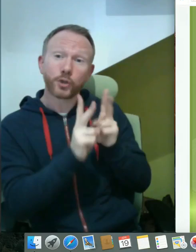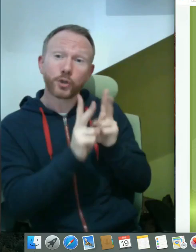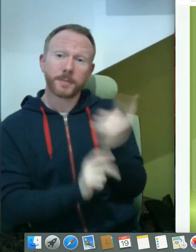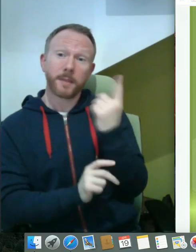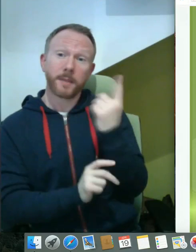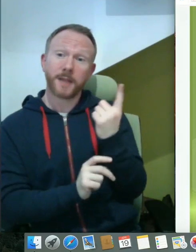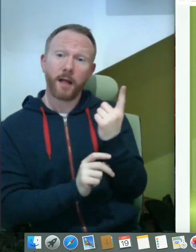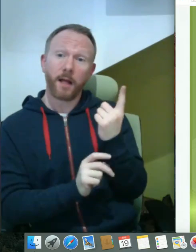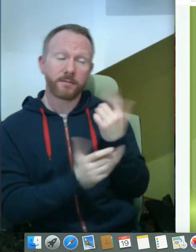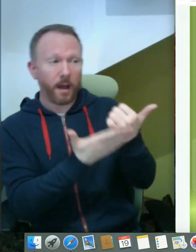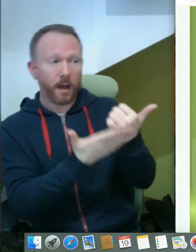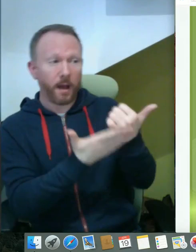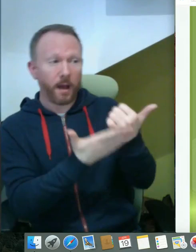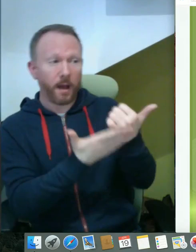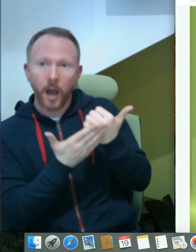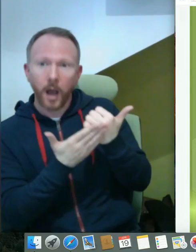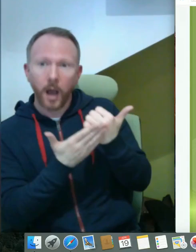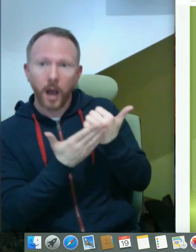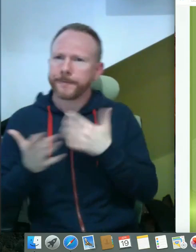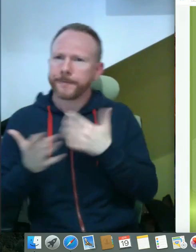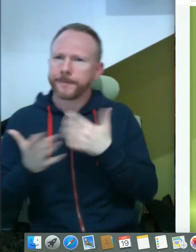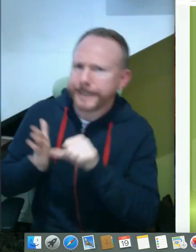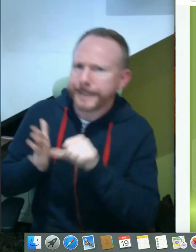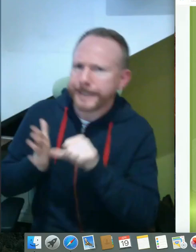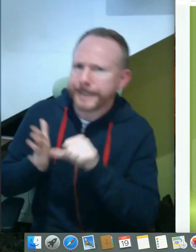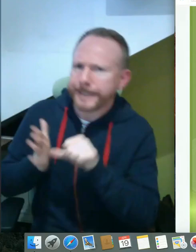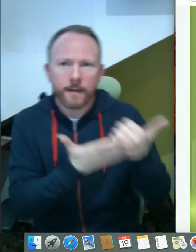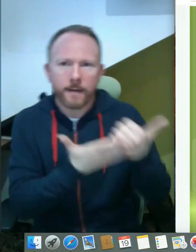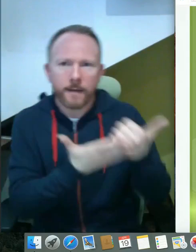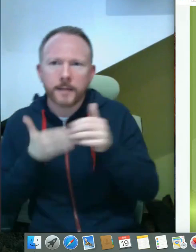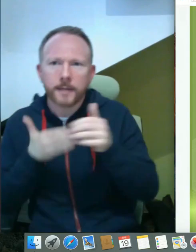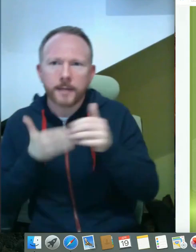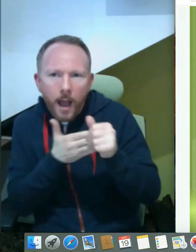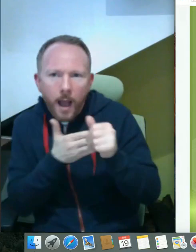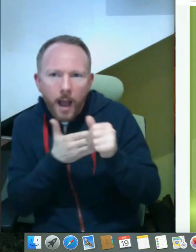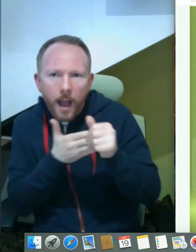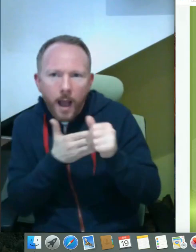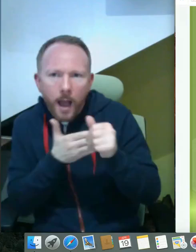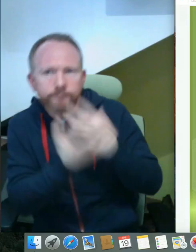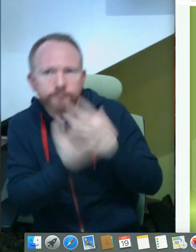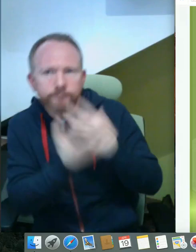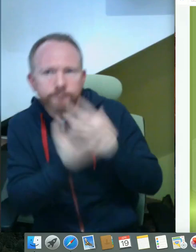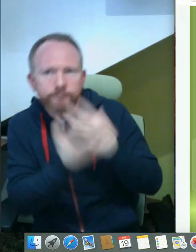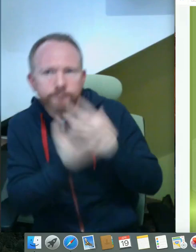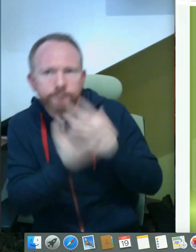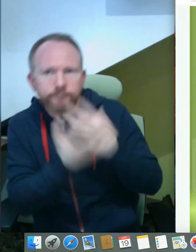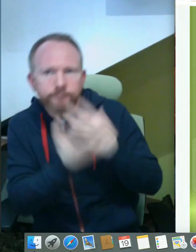can guide you through that process.